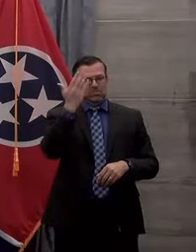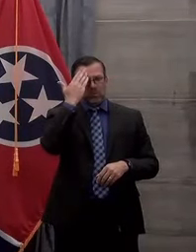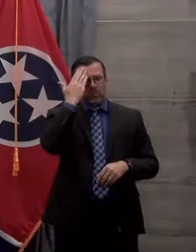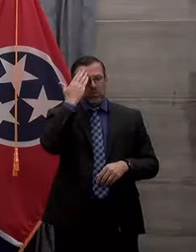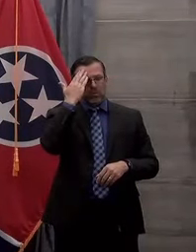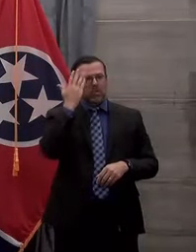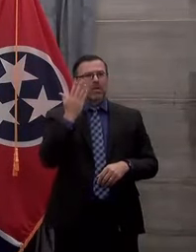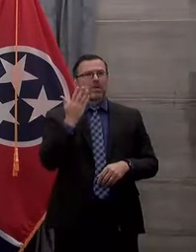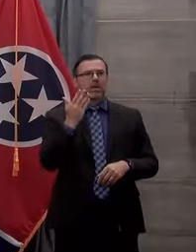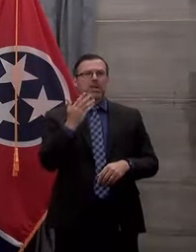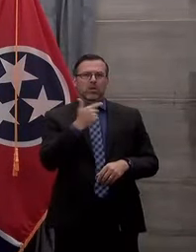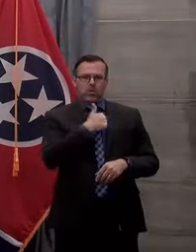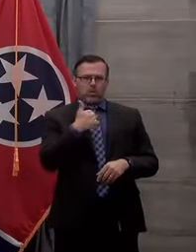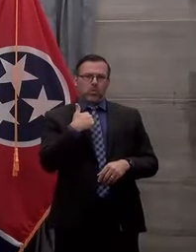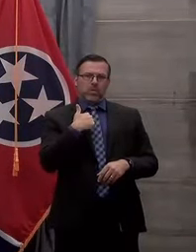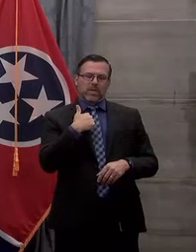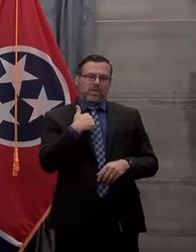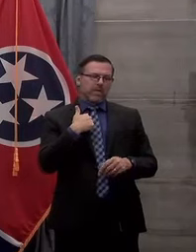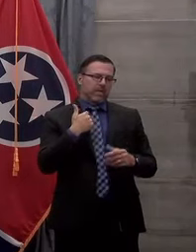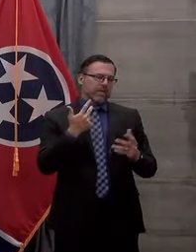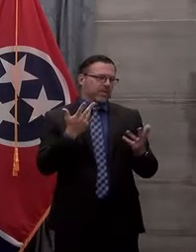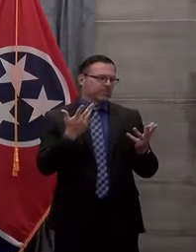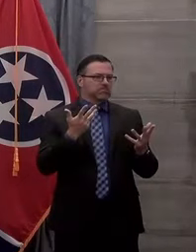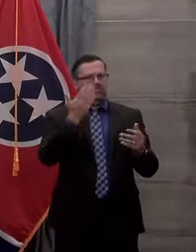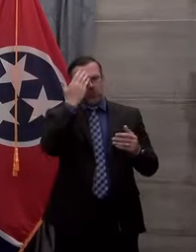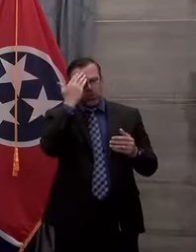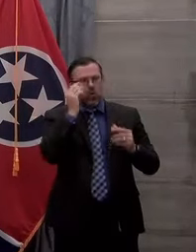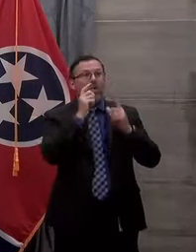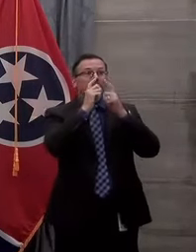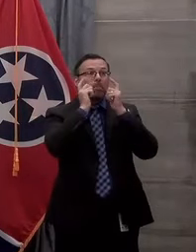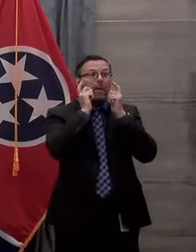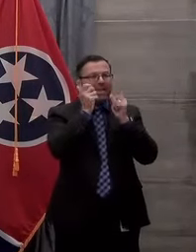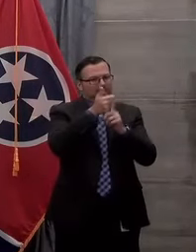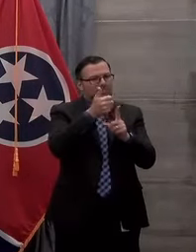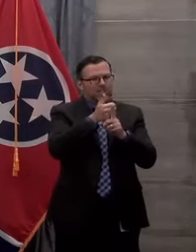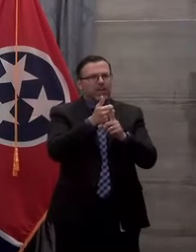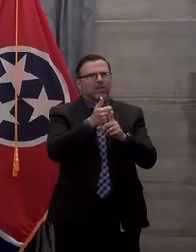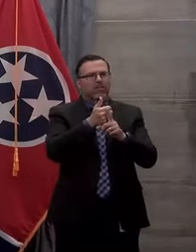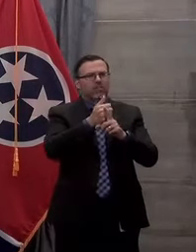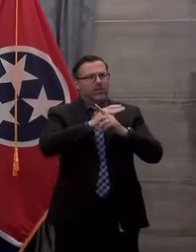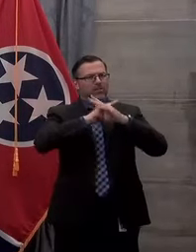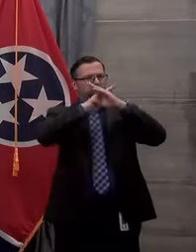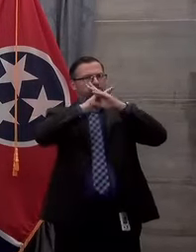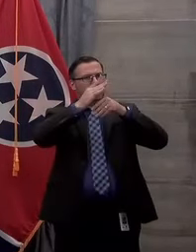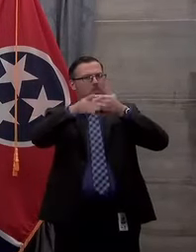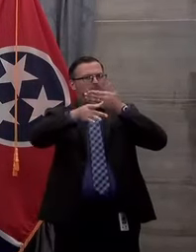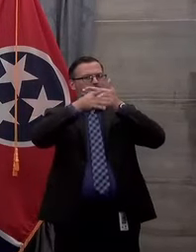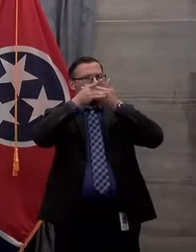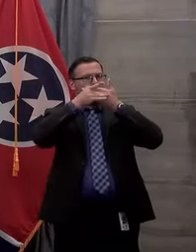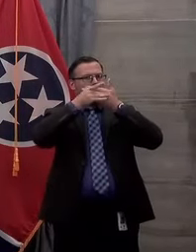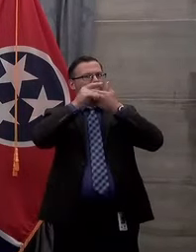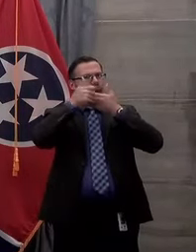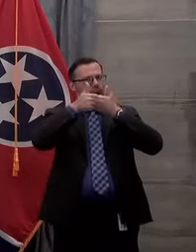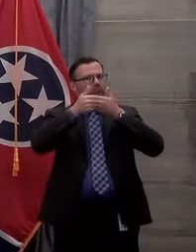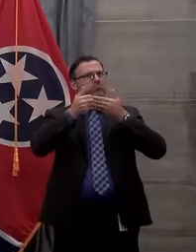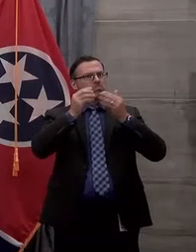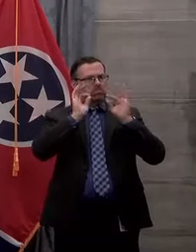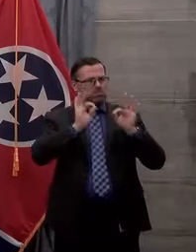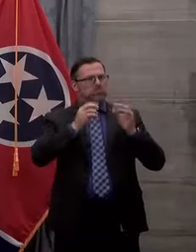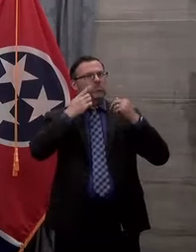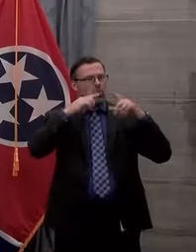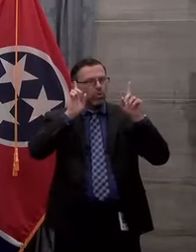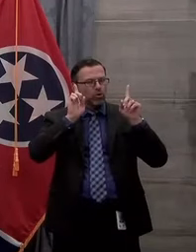has reported and made sure that we all know that those masks are safe for Tennesseans. So we've begun the redistribution,